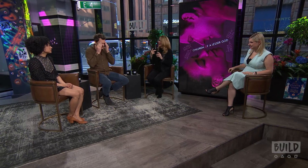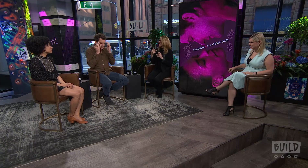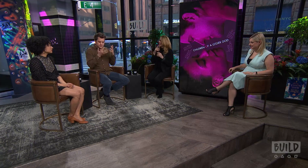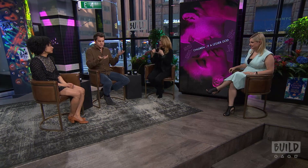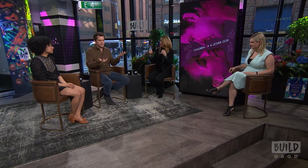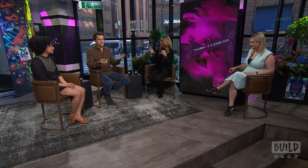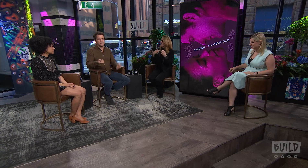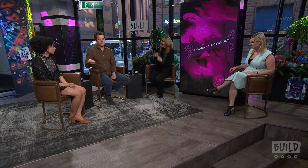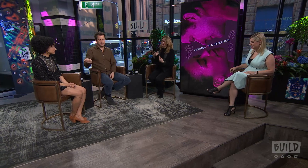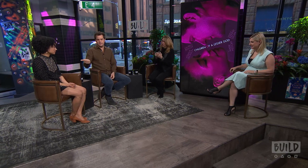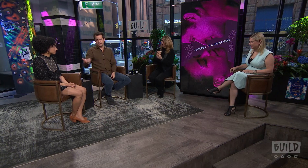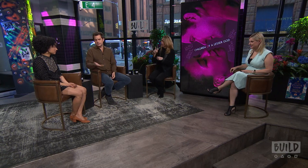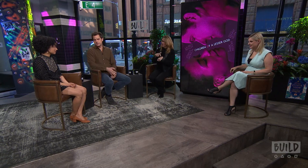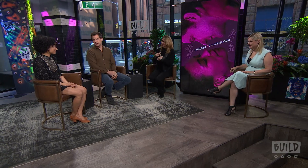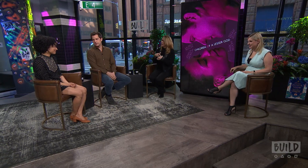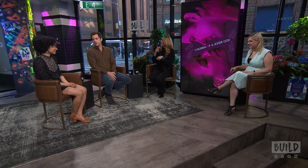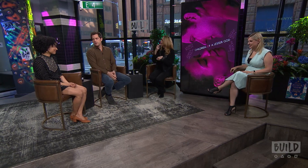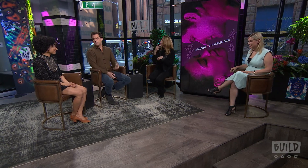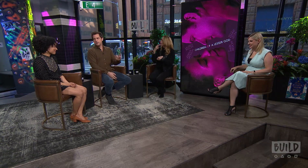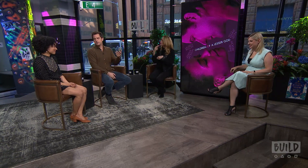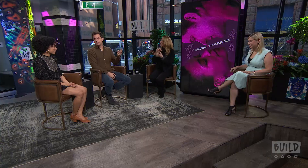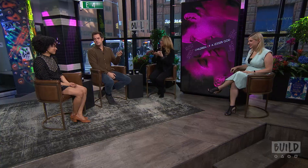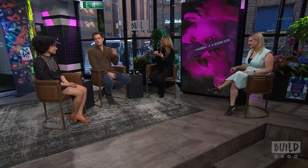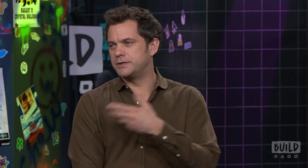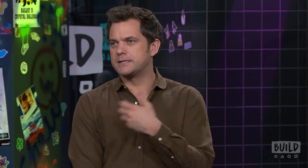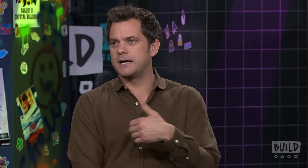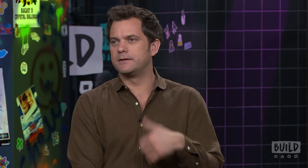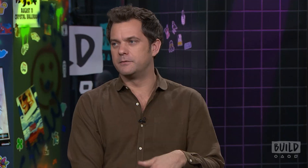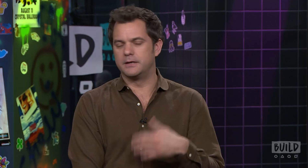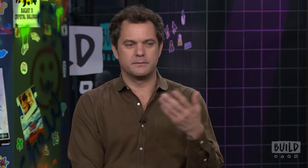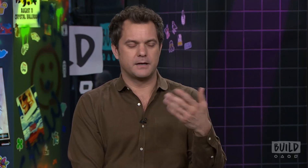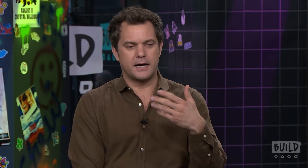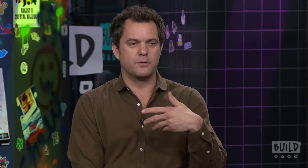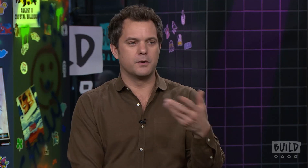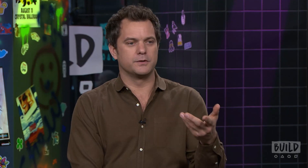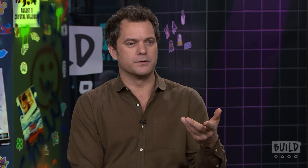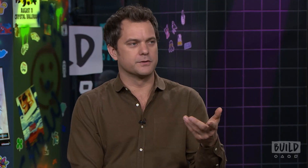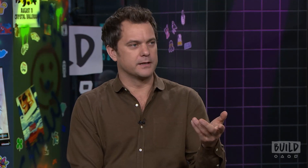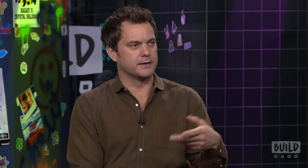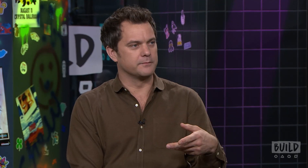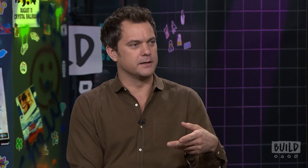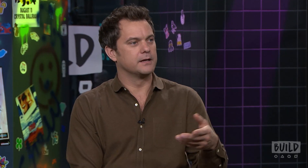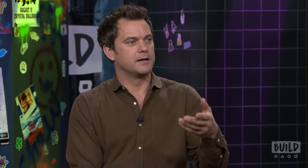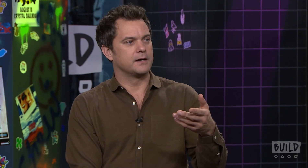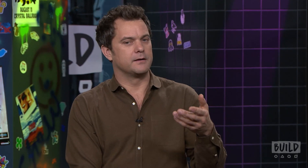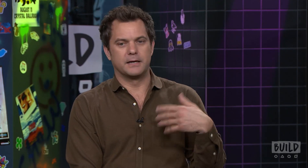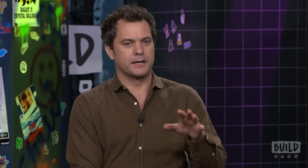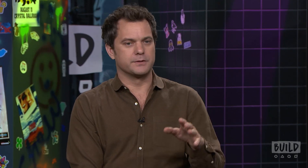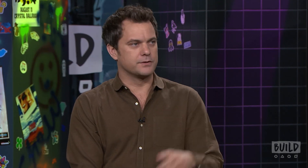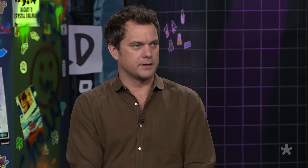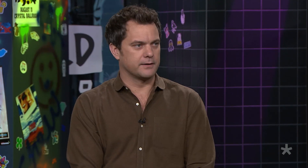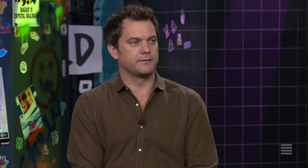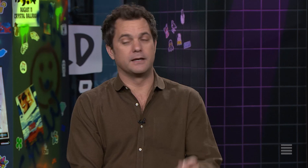a line that I struggle with all the time in the restaurant scene, where she's signing to me, I don't want what you're trying to give me.